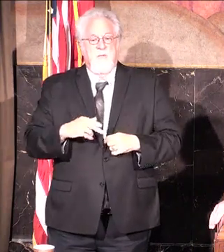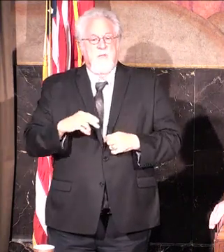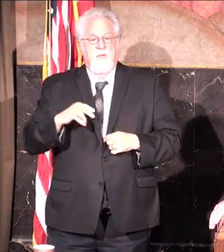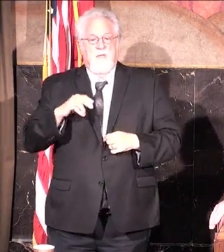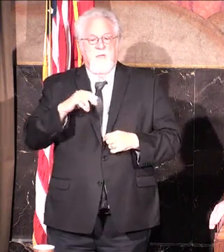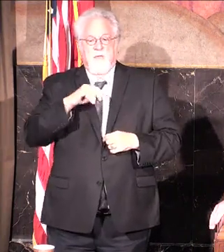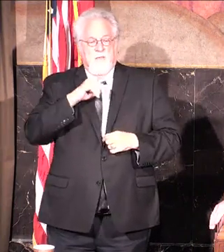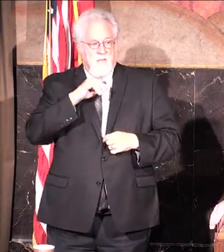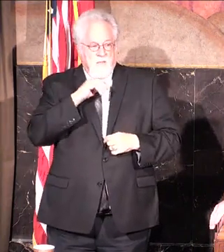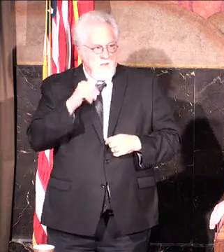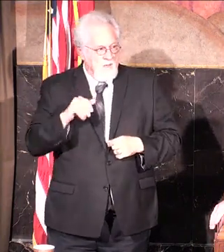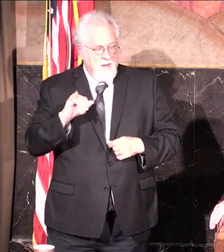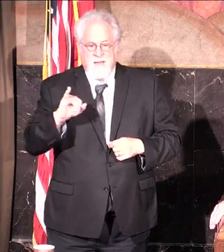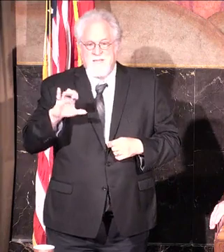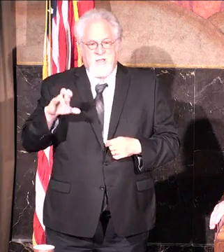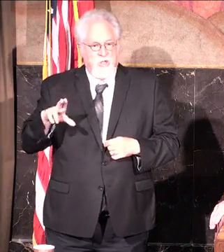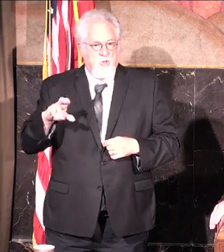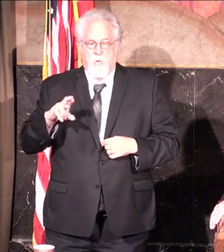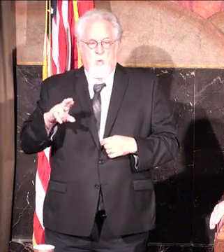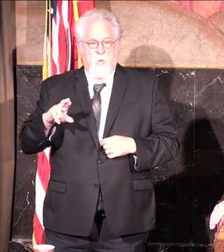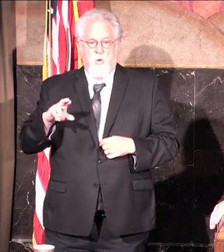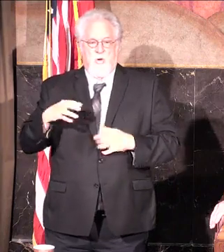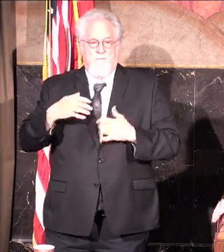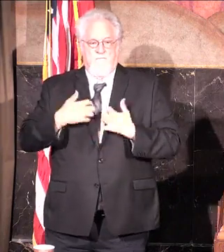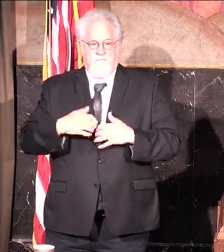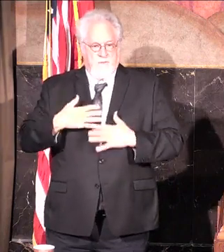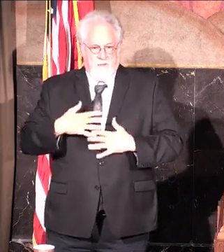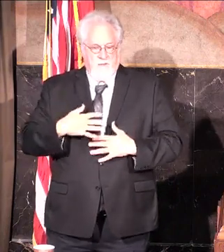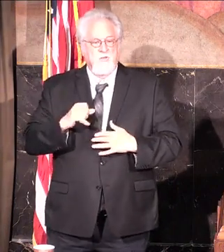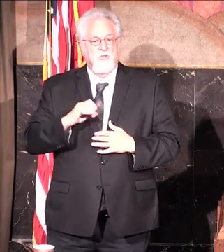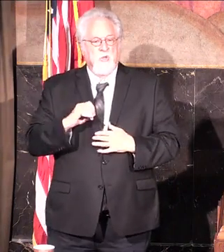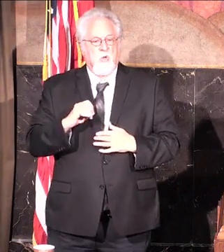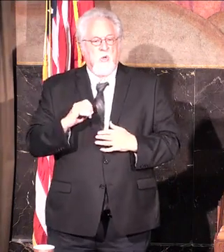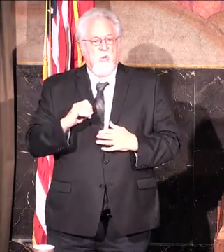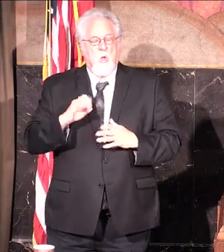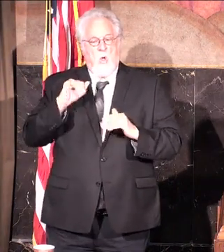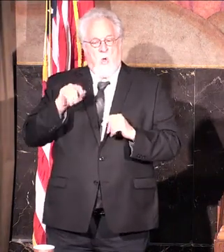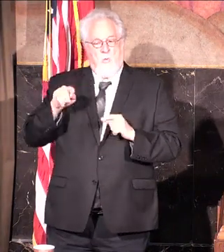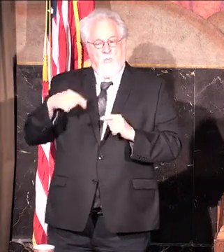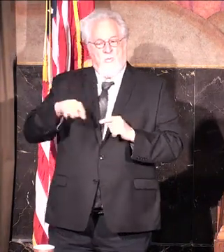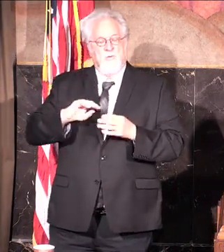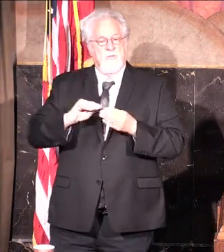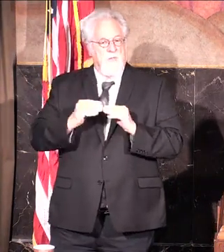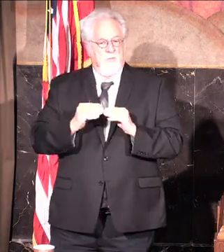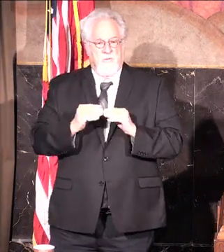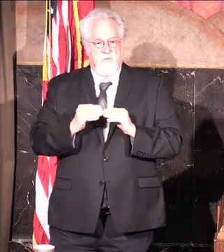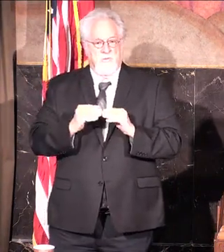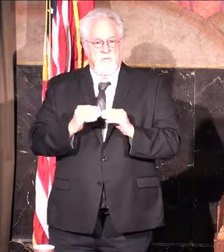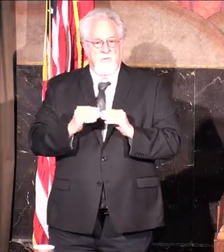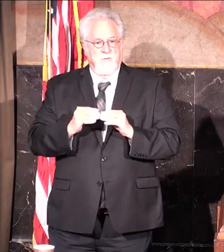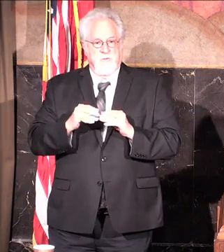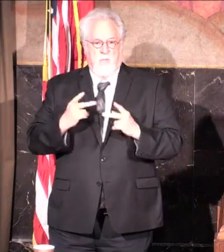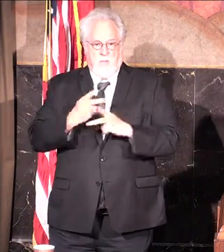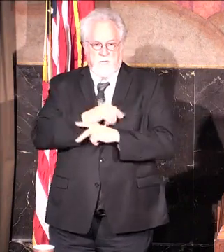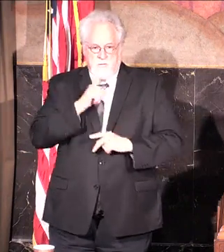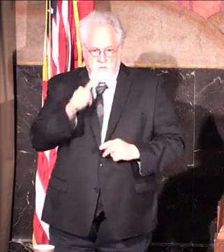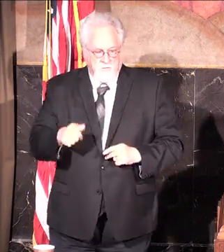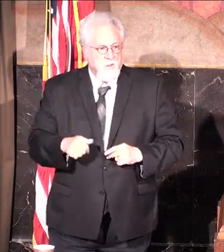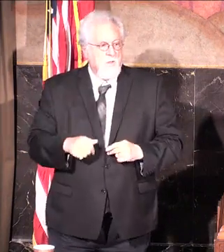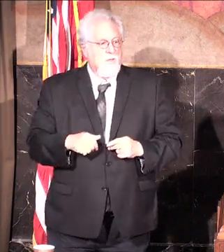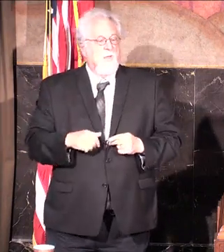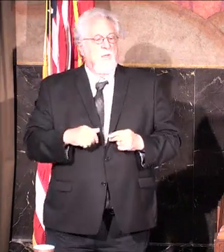bed or on a ventilator. And so obviously we hope that those numbers don't get worse